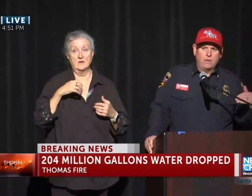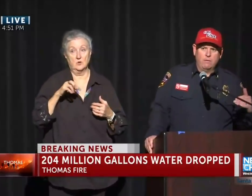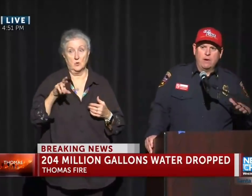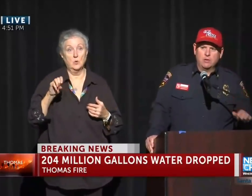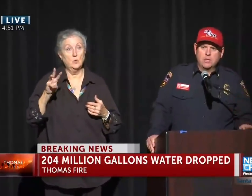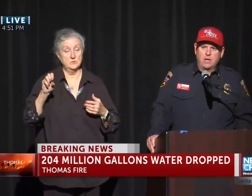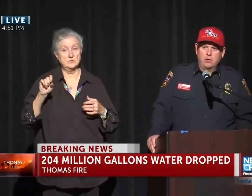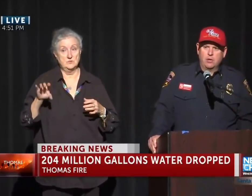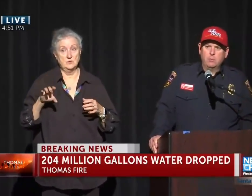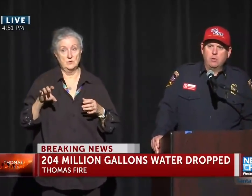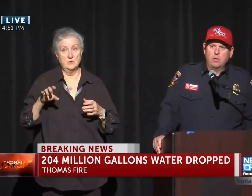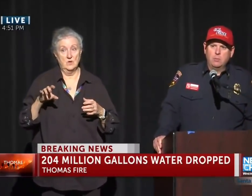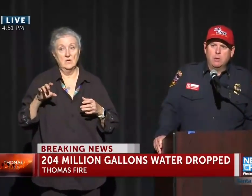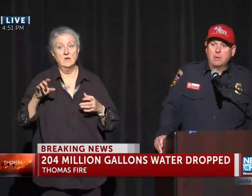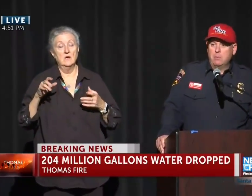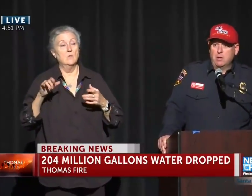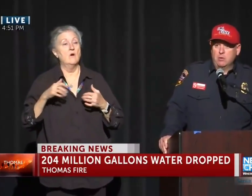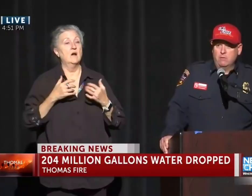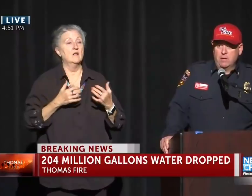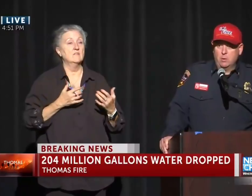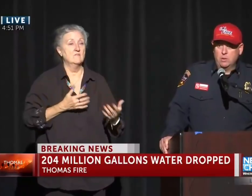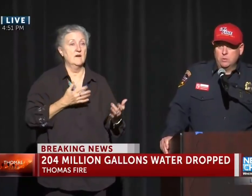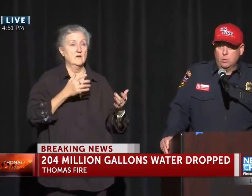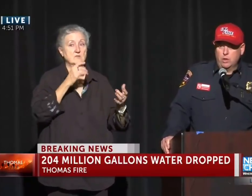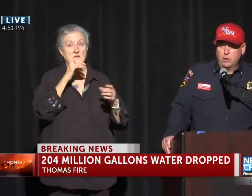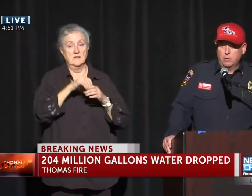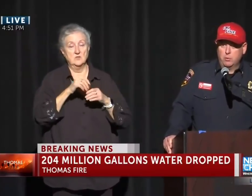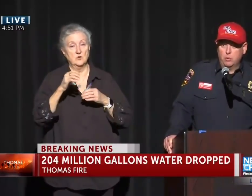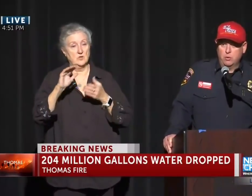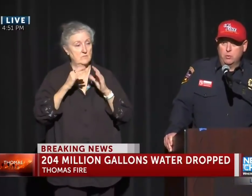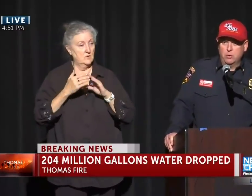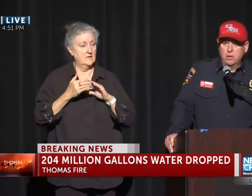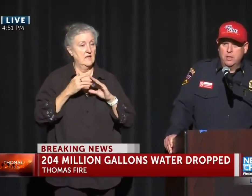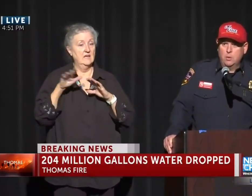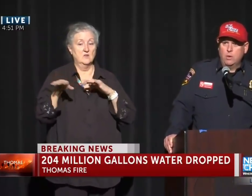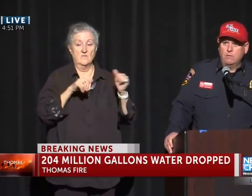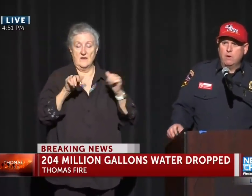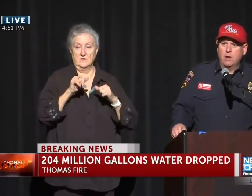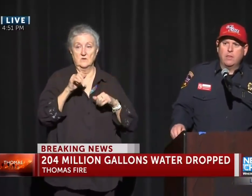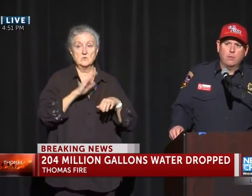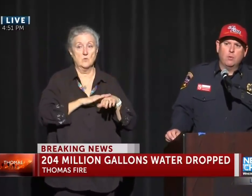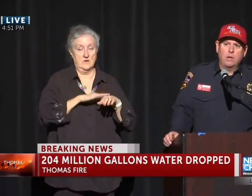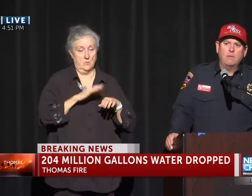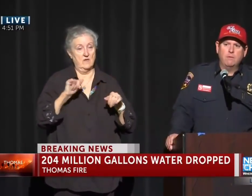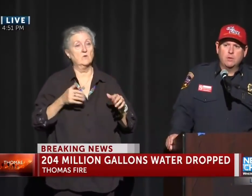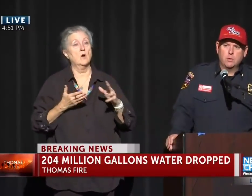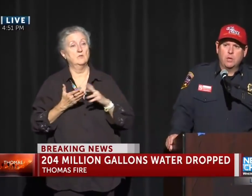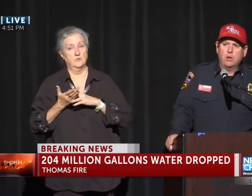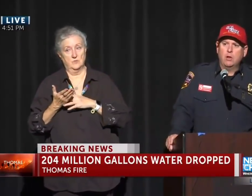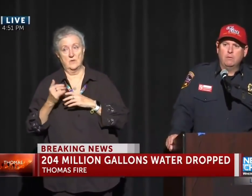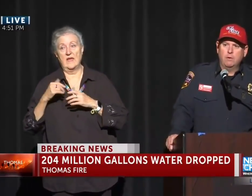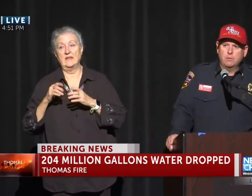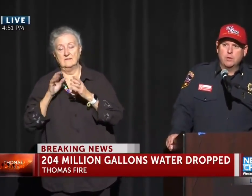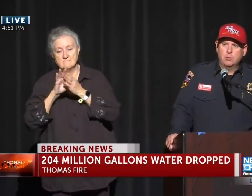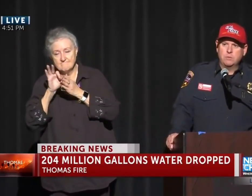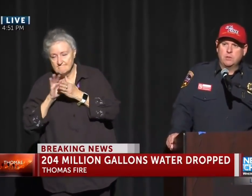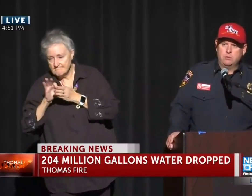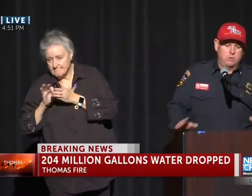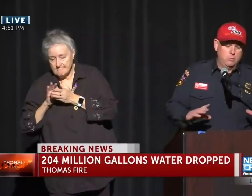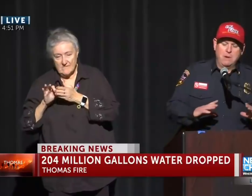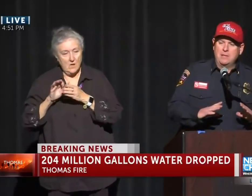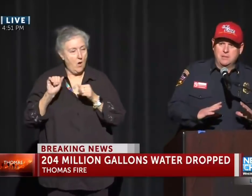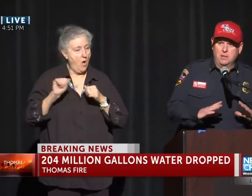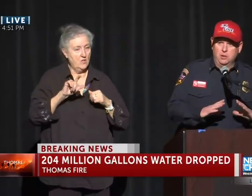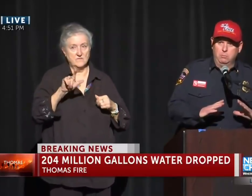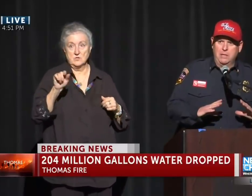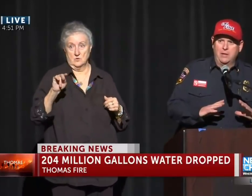crews do while the fire's not in your community, but it may be under an evacuation warning or an order. We have gone through and inventoried all of those homes,